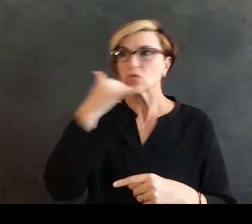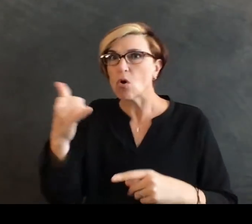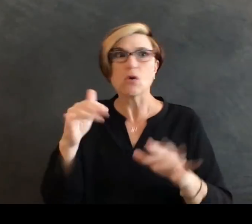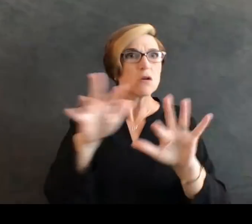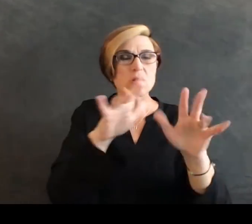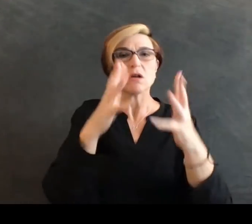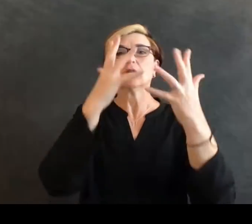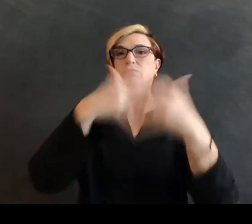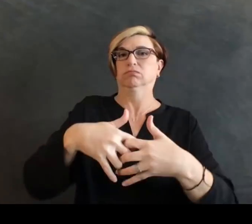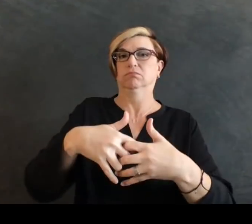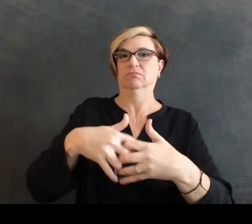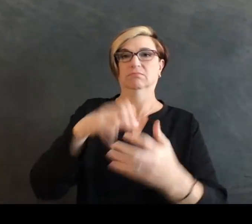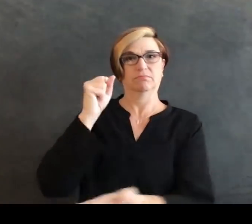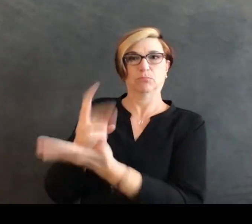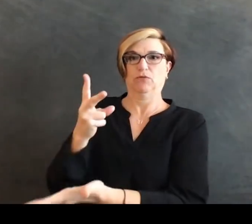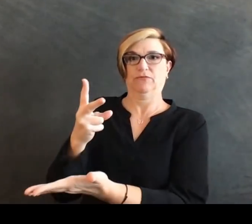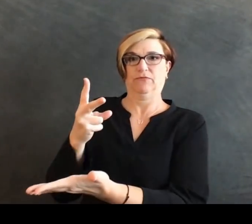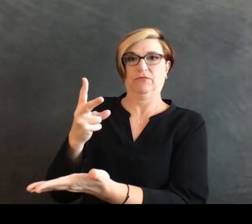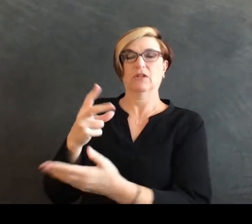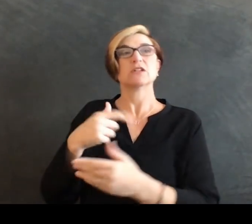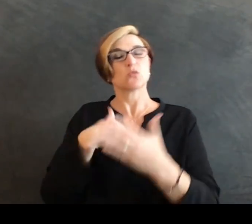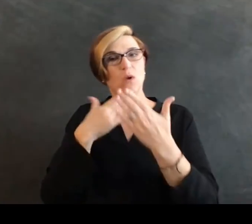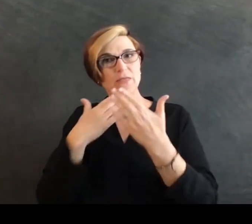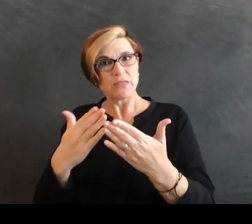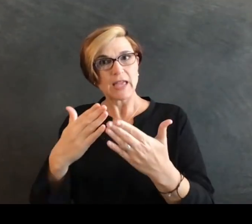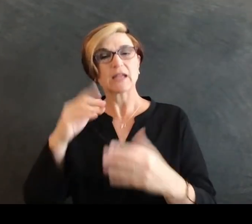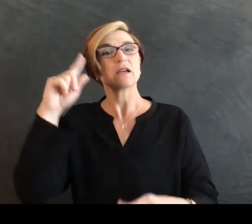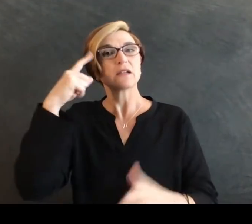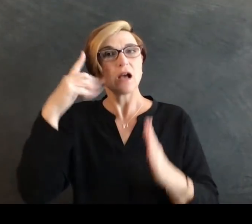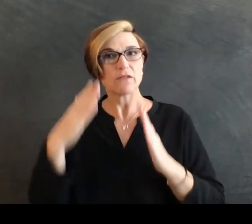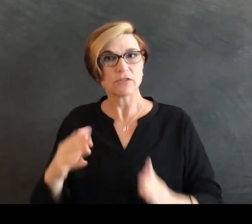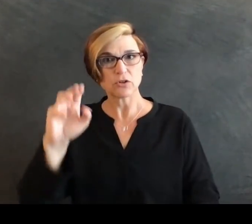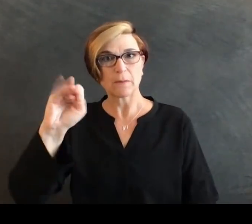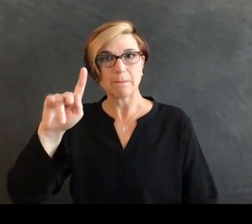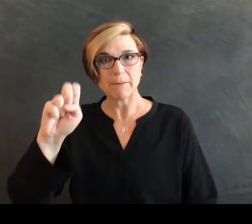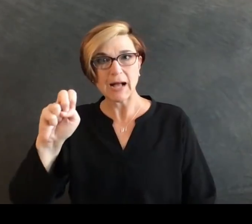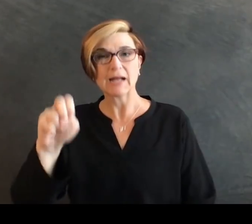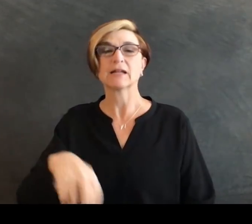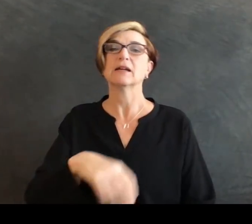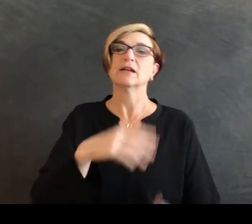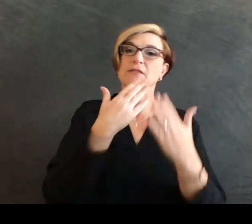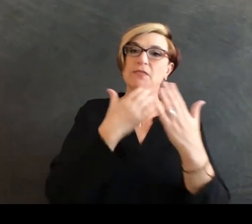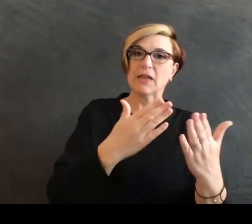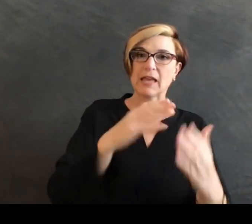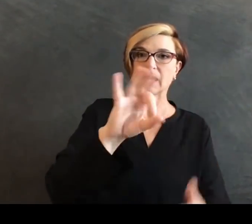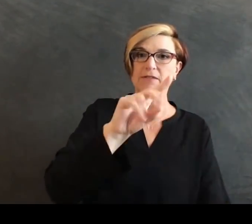Mike, and I want to thank Steve, and they're going to be able, each machine